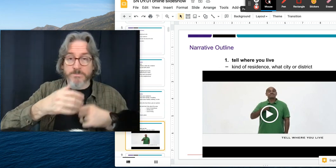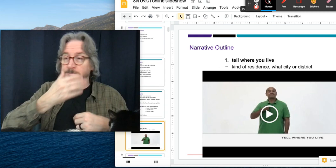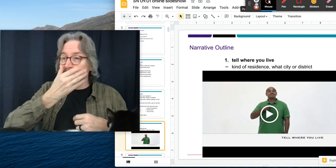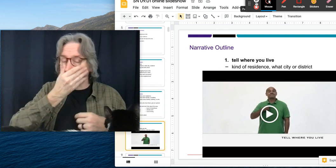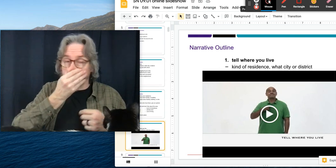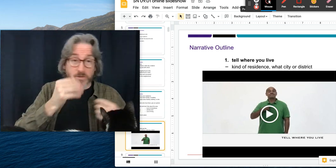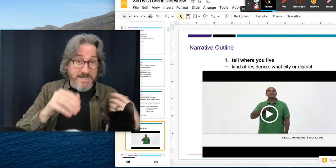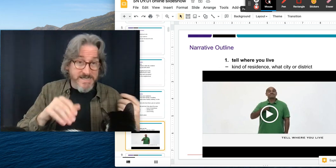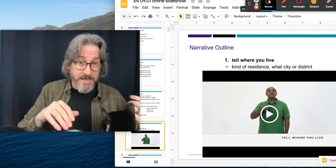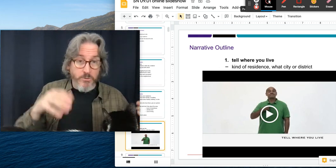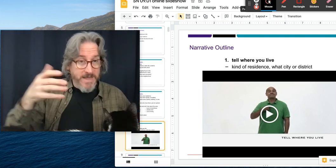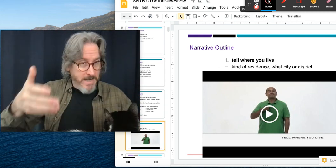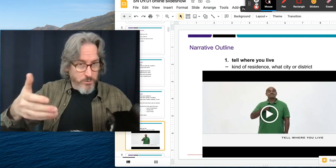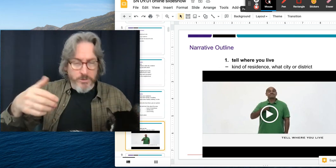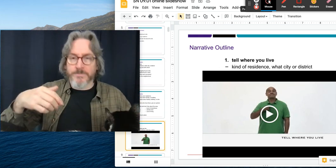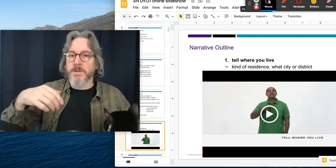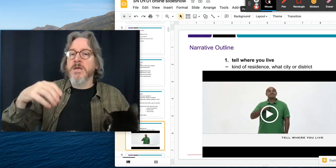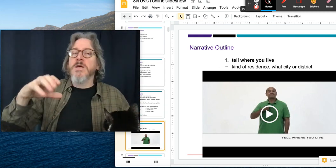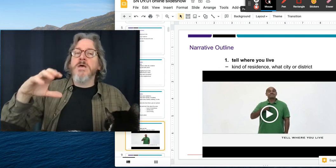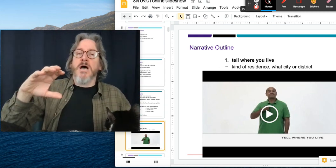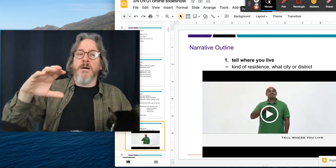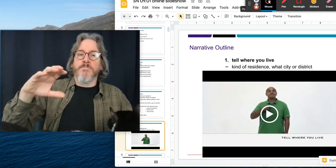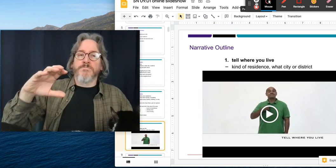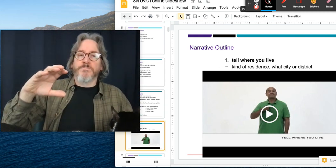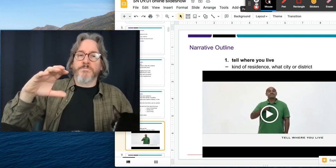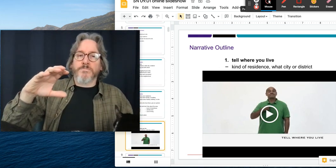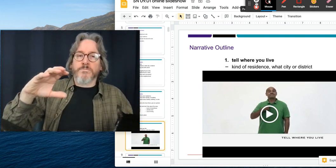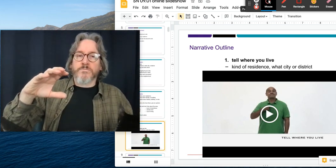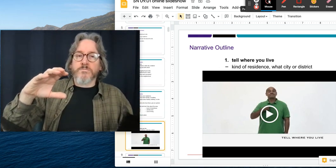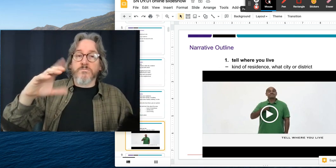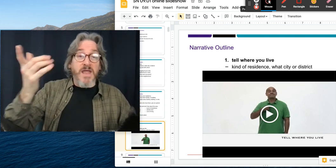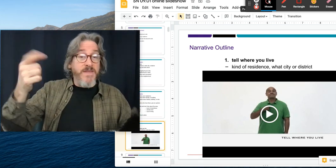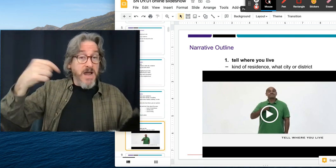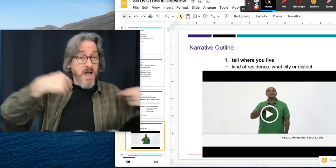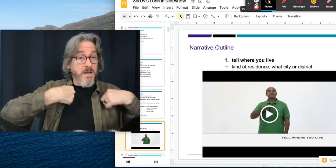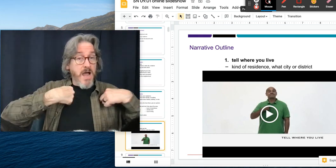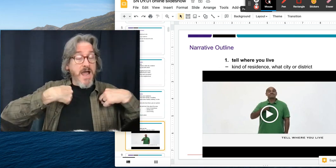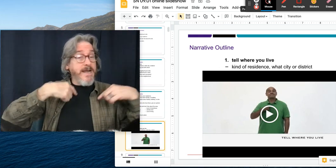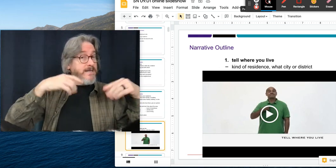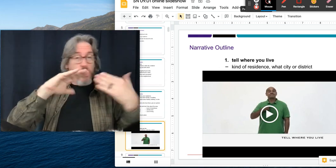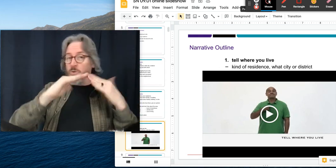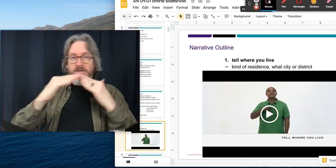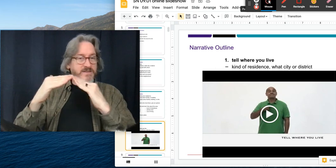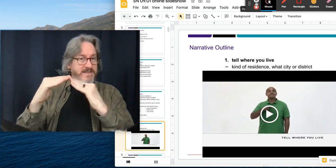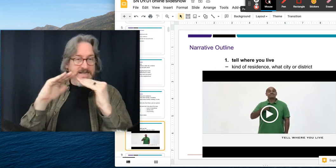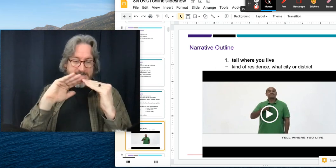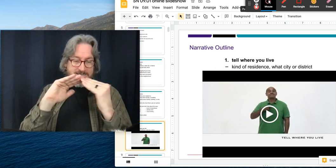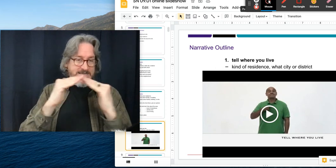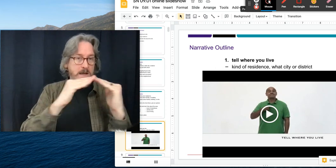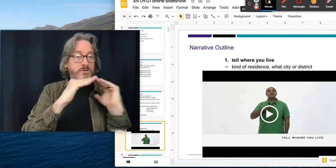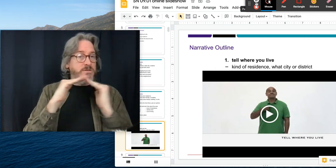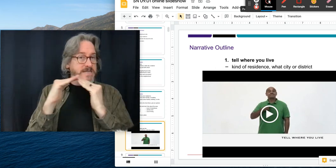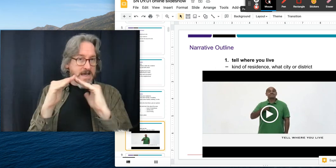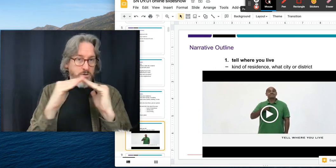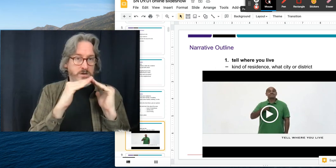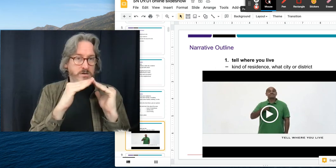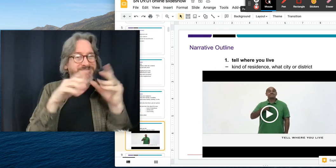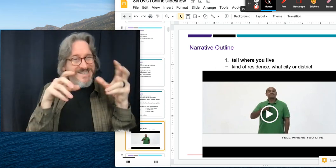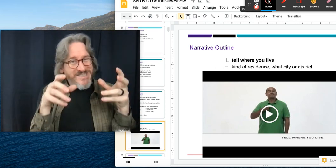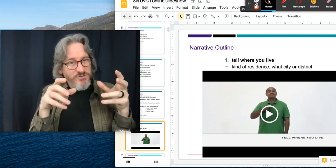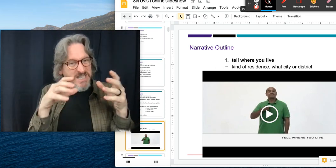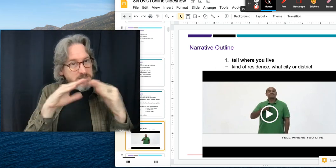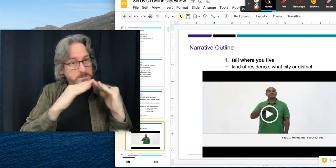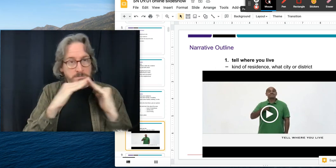that town, or that city, or that neighborhood. And then I don't live in the